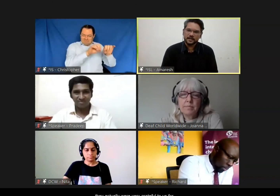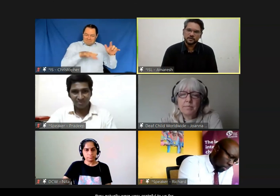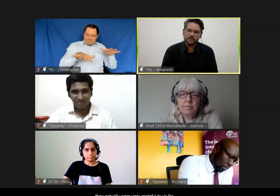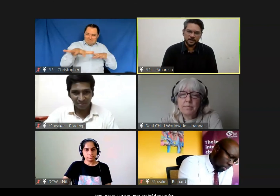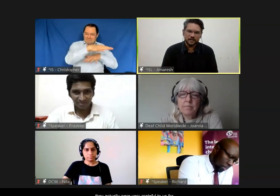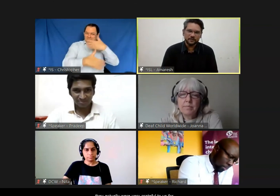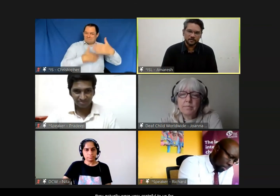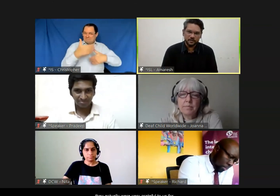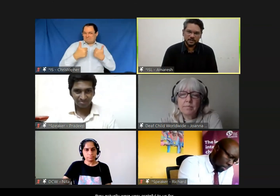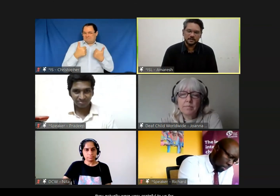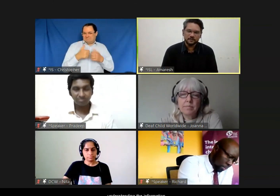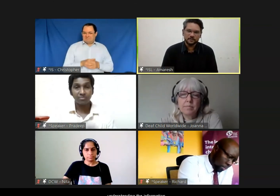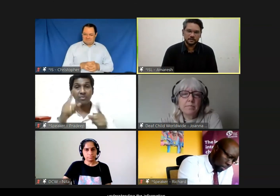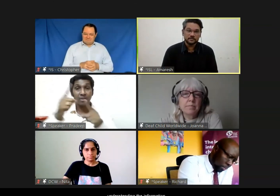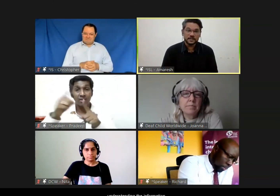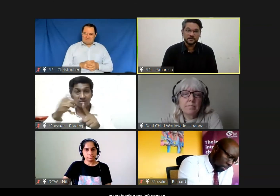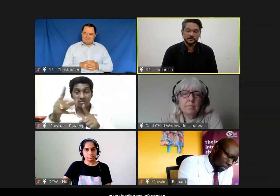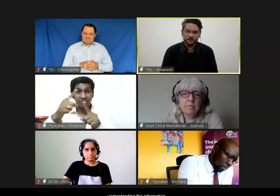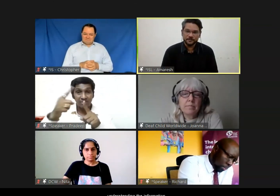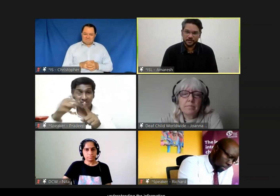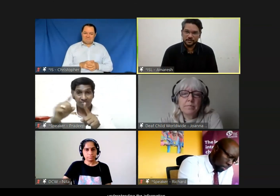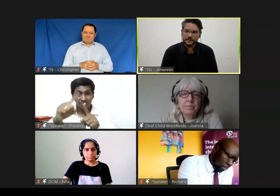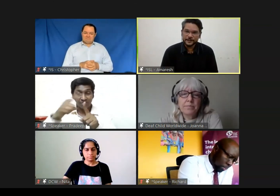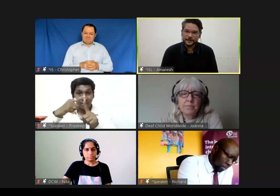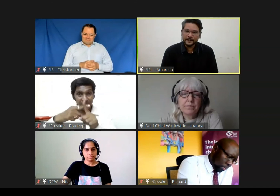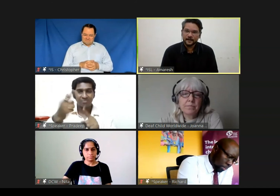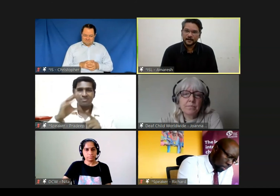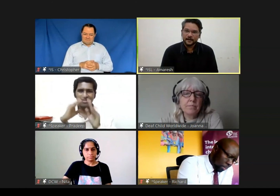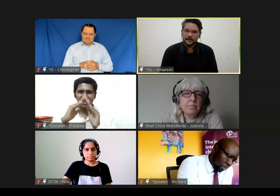they actually were very grateful to us for this kind of information.